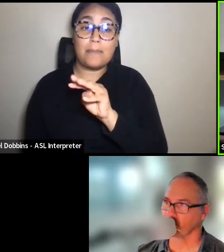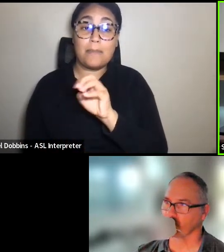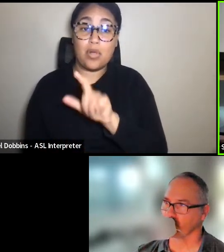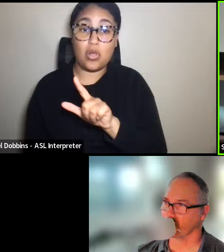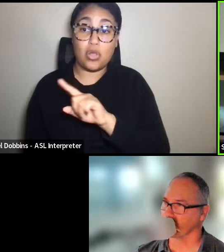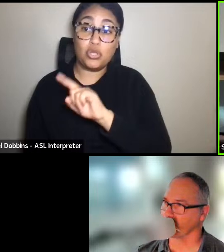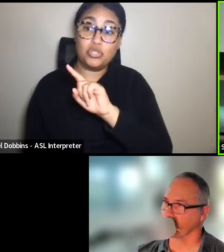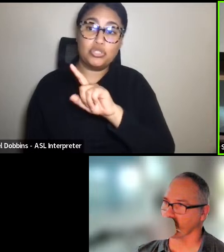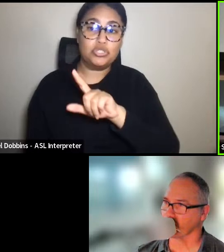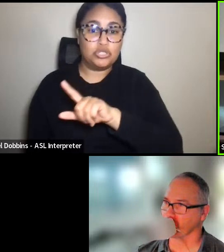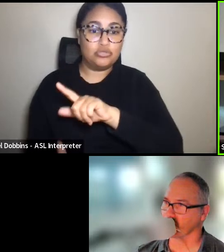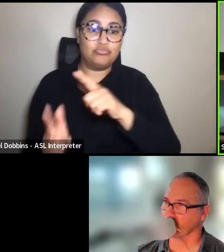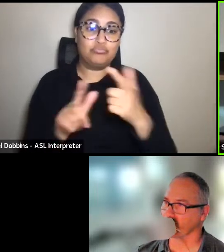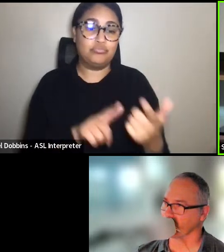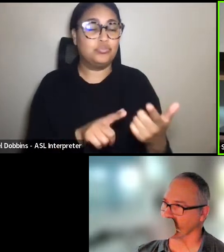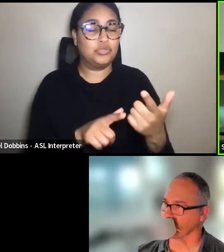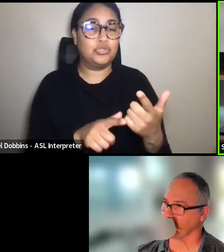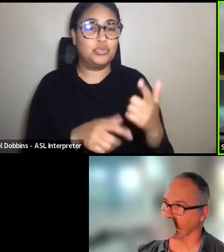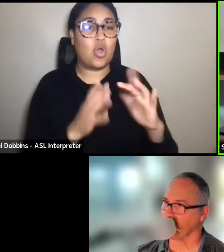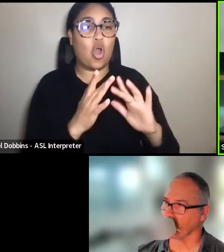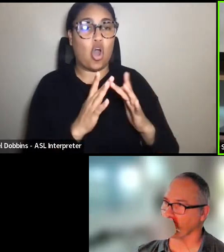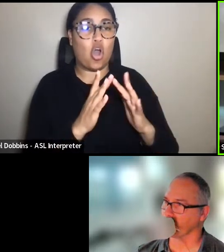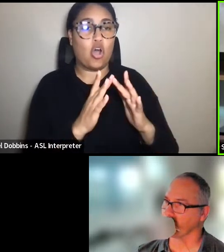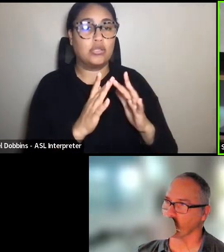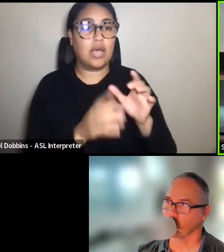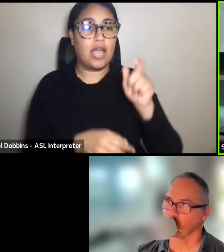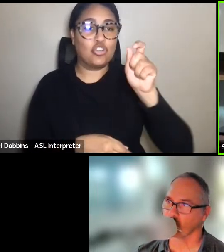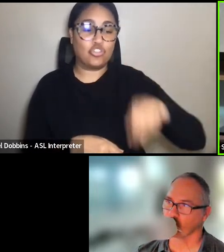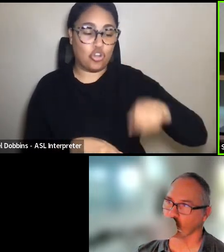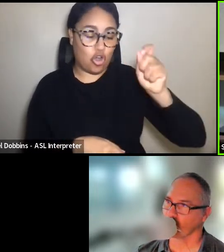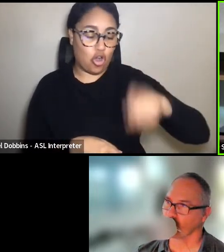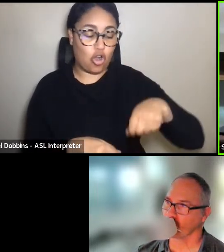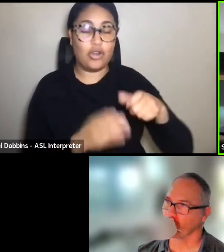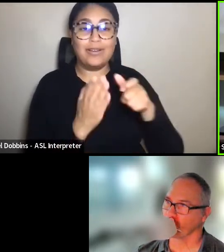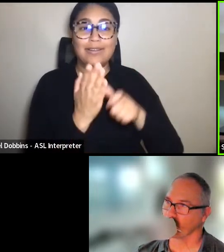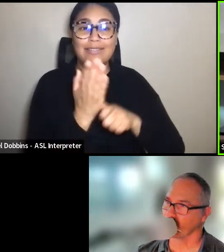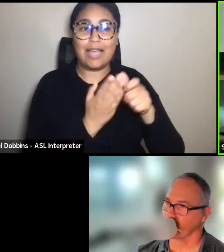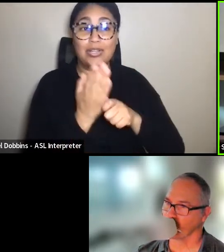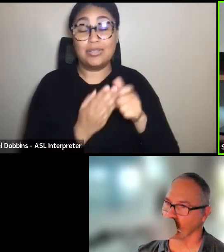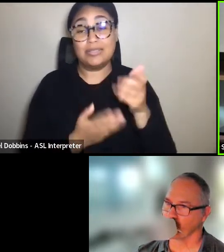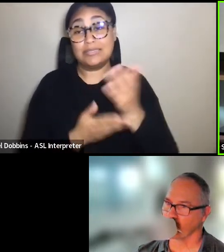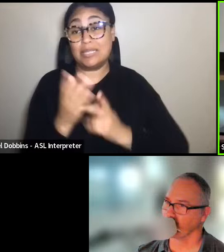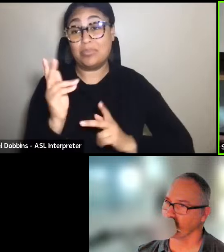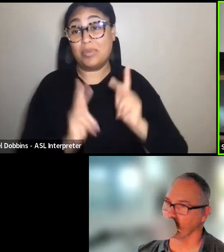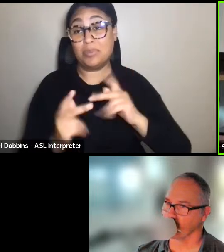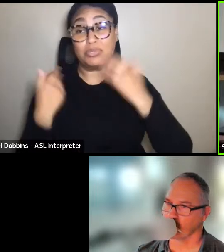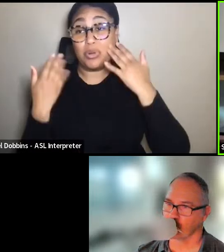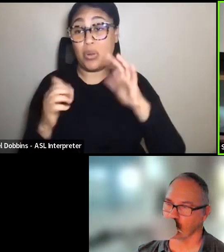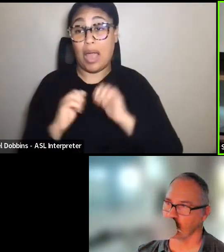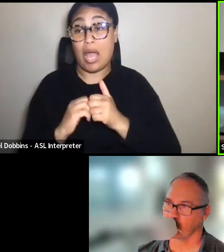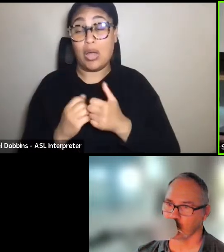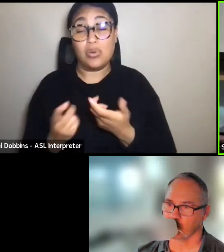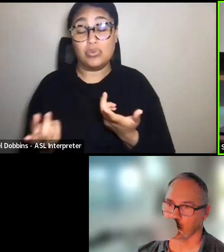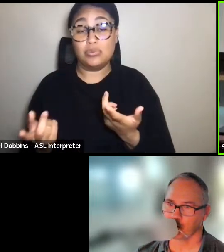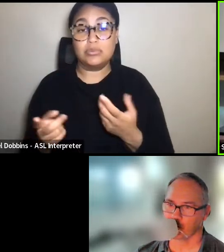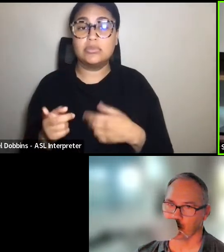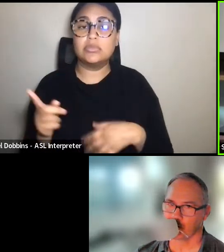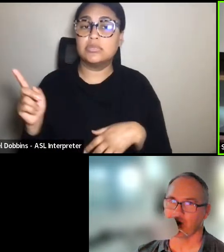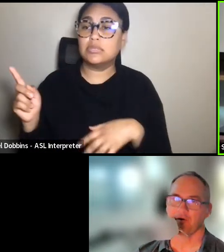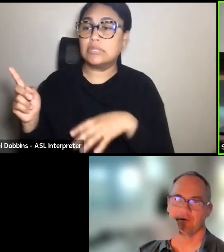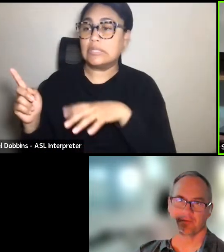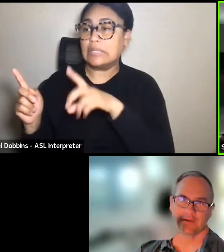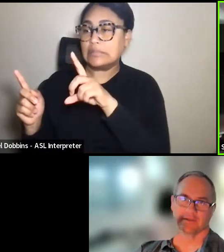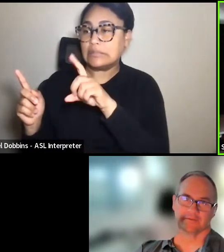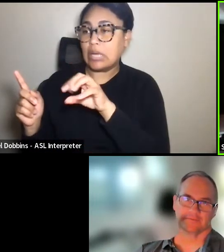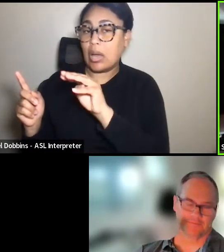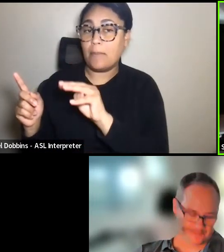catalog, it's kind of the same kind of thing. Nobody knows how to do that stuff anymore. So, Can I prompt Dom really fast? Because I think one of the things